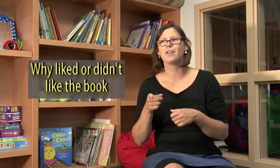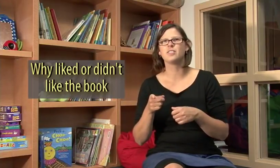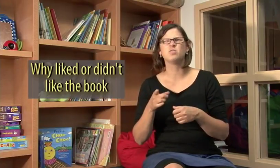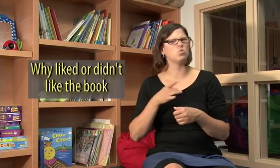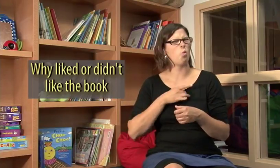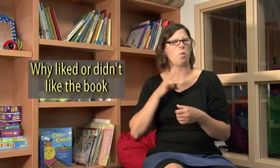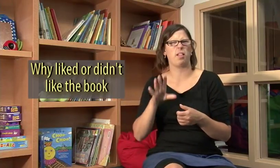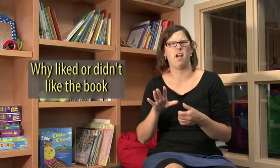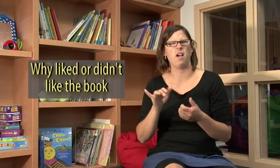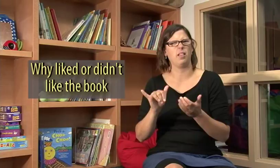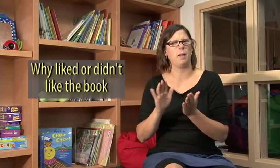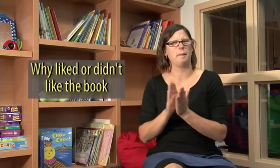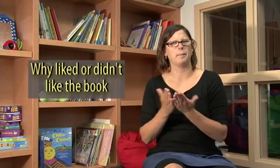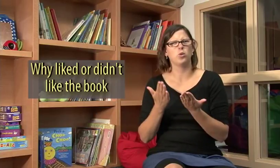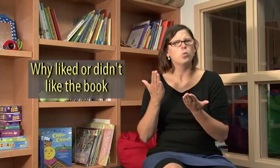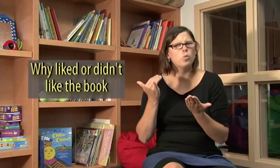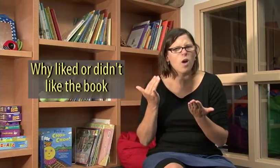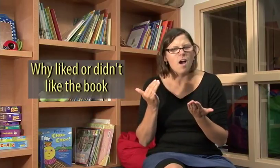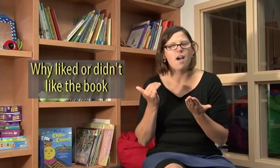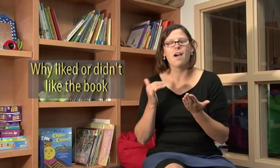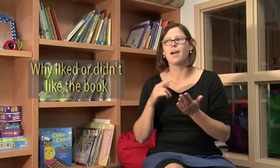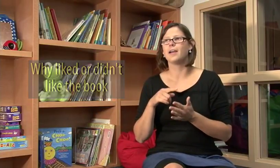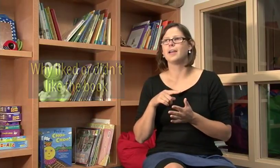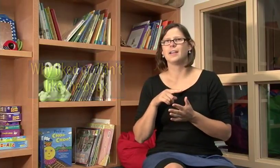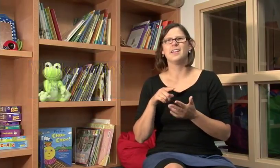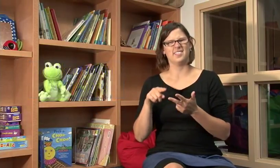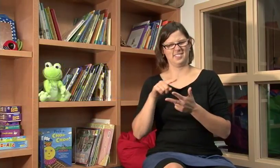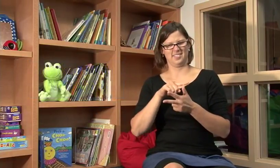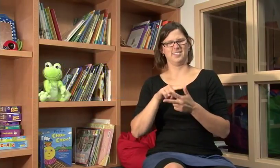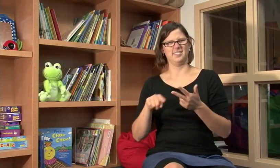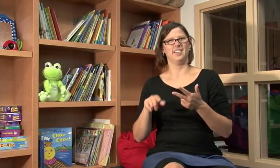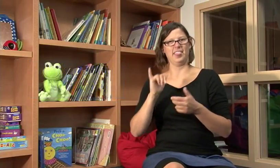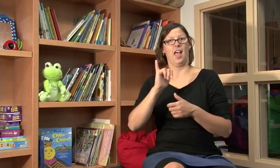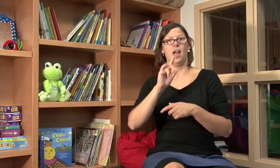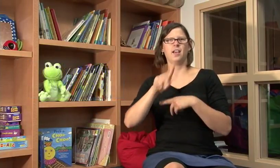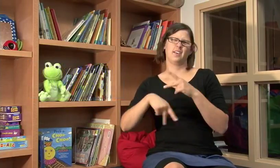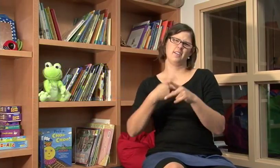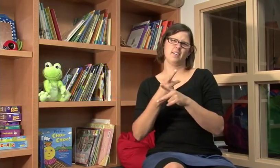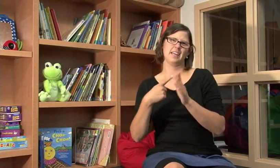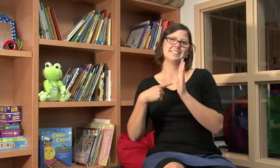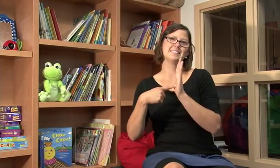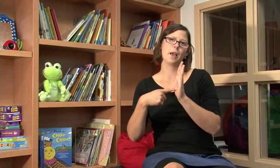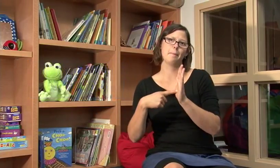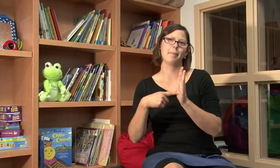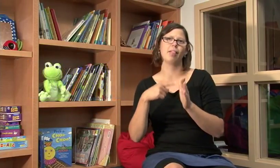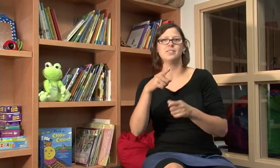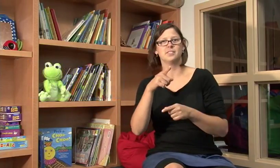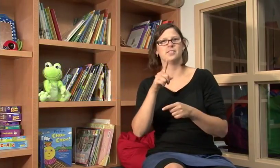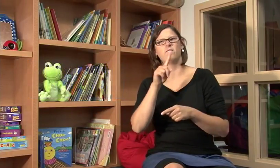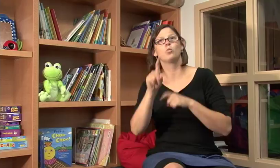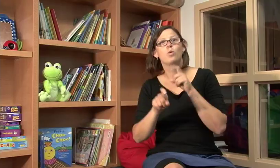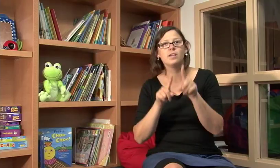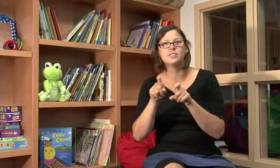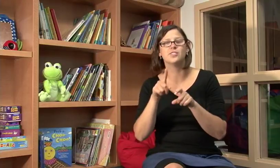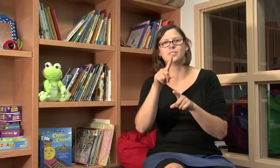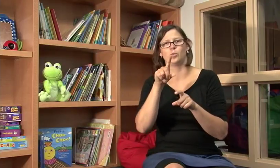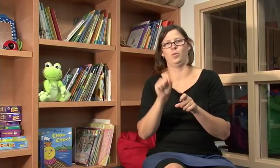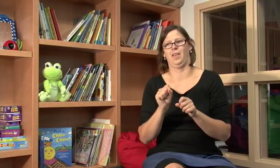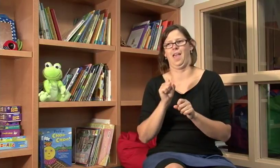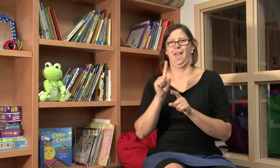what did you like about the book? And what didn't you like about the book? And why? So that's the three parts. And those are different